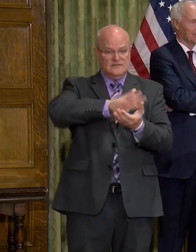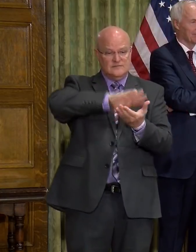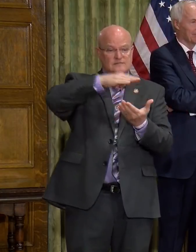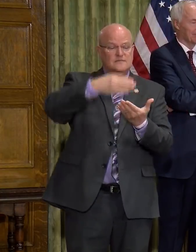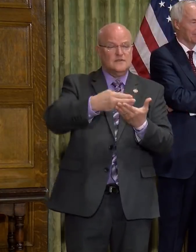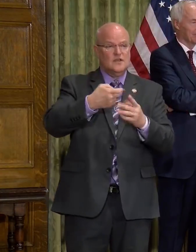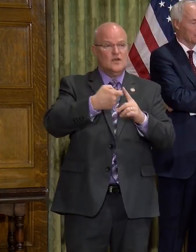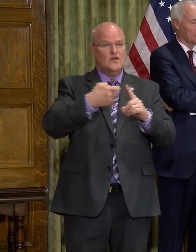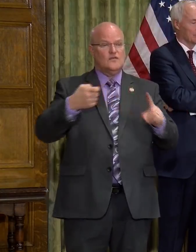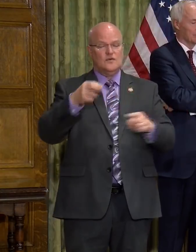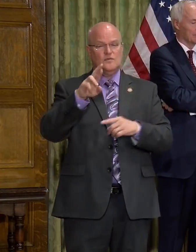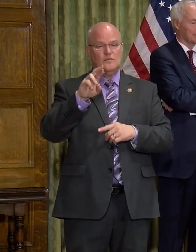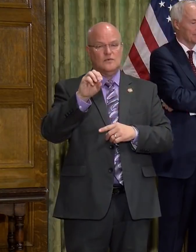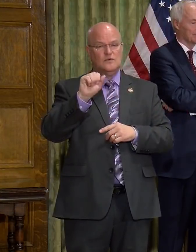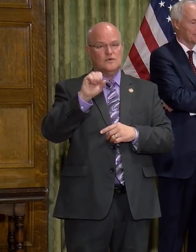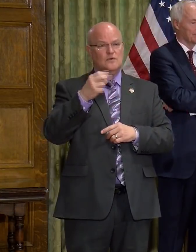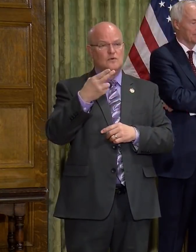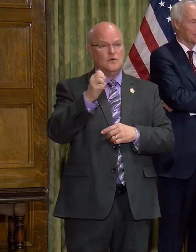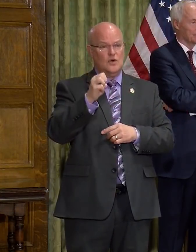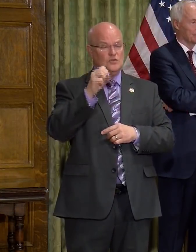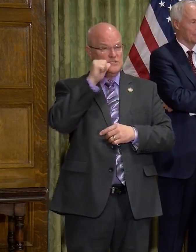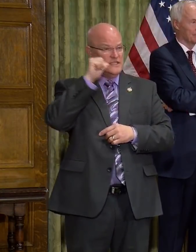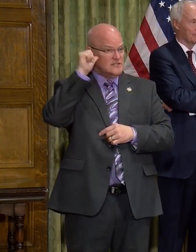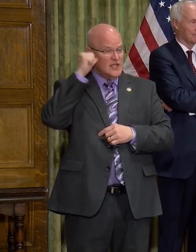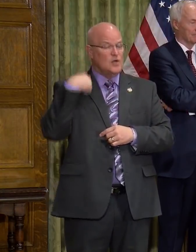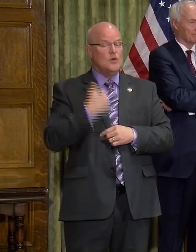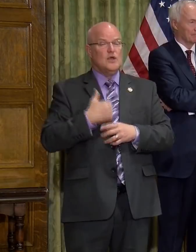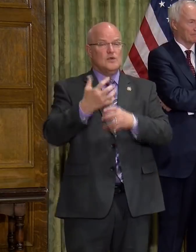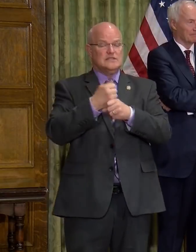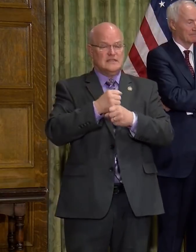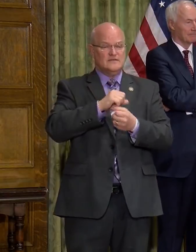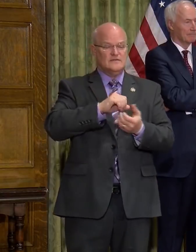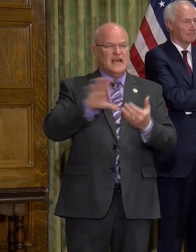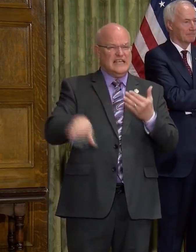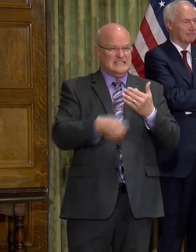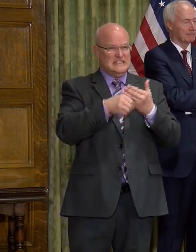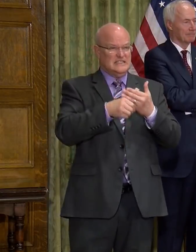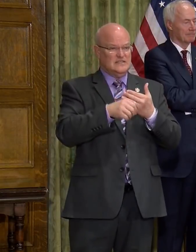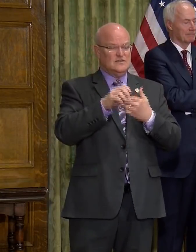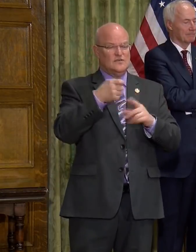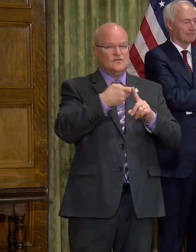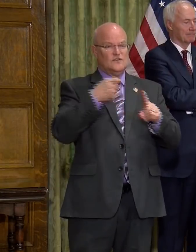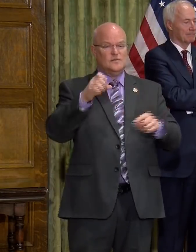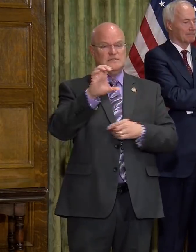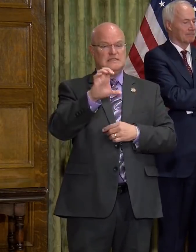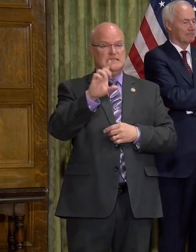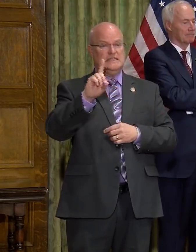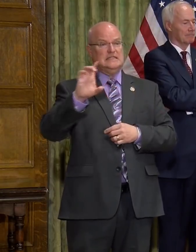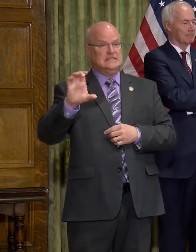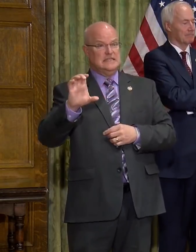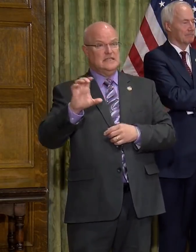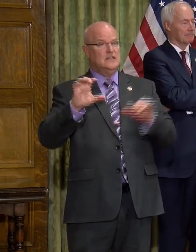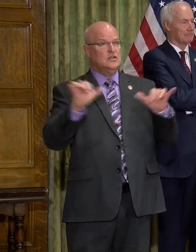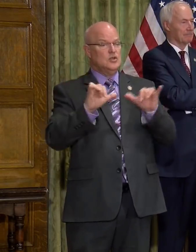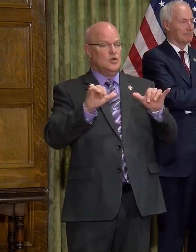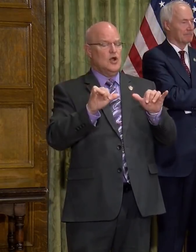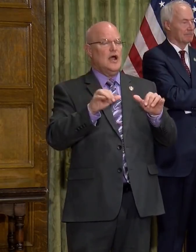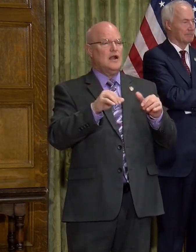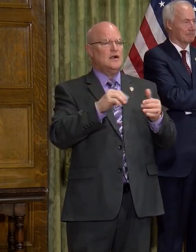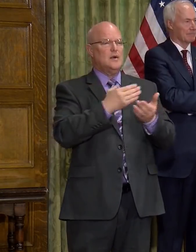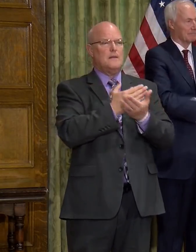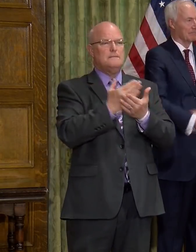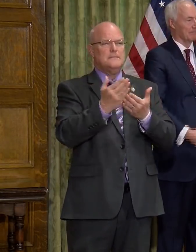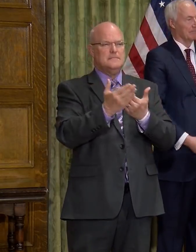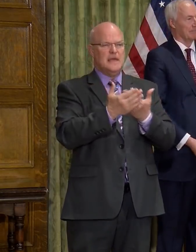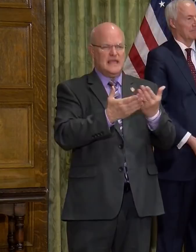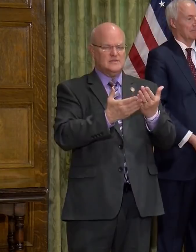from Roche yesterday. We've received additional supplies from CDC. These are to do our manual extractions.